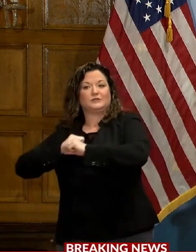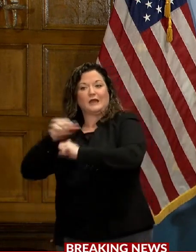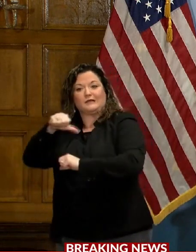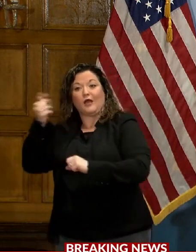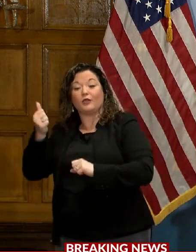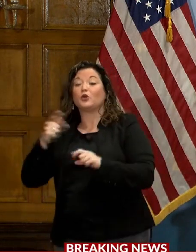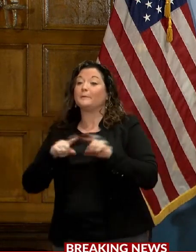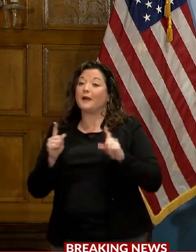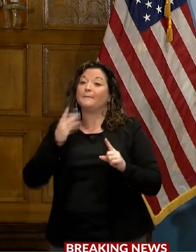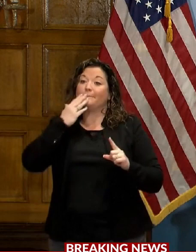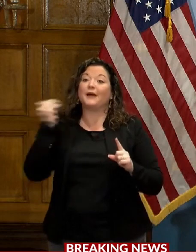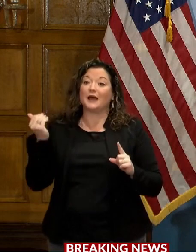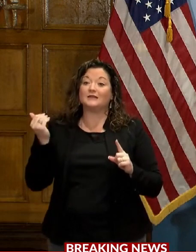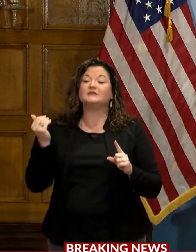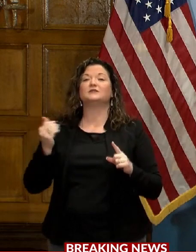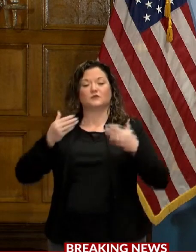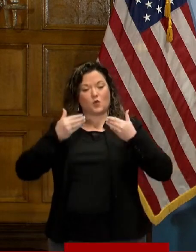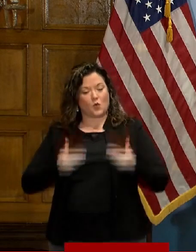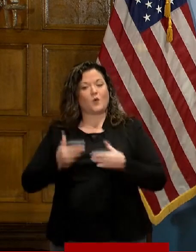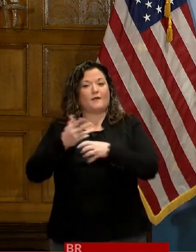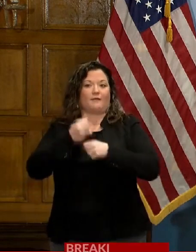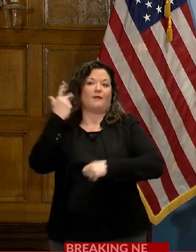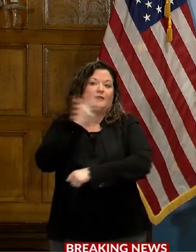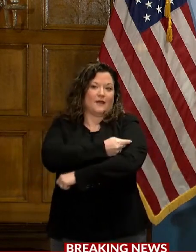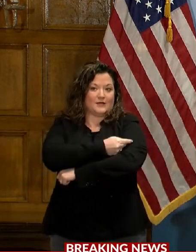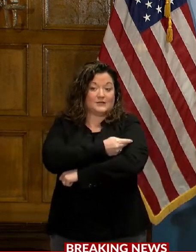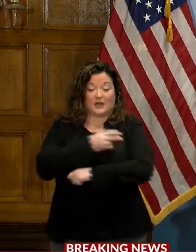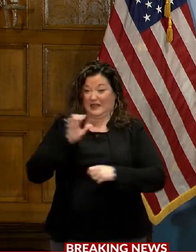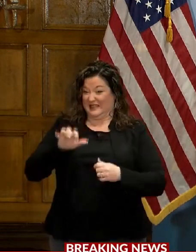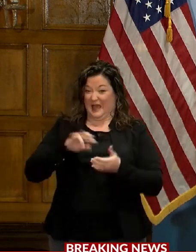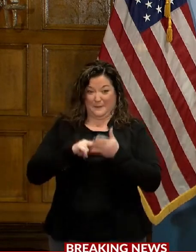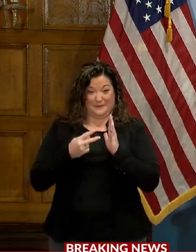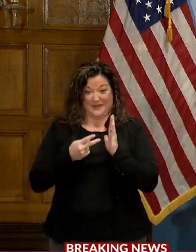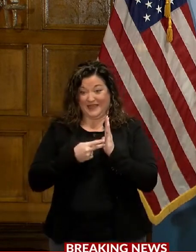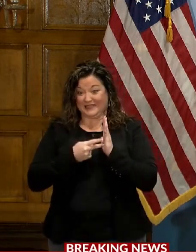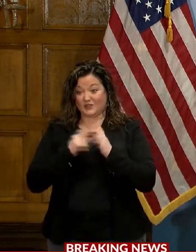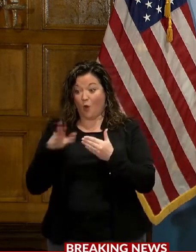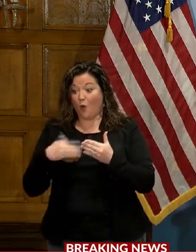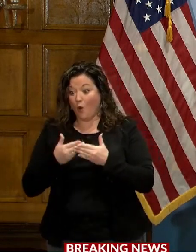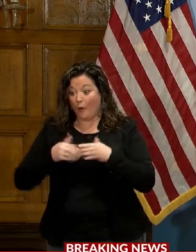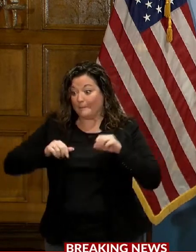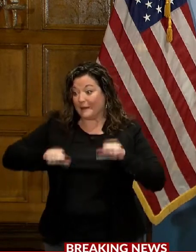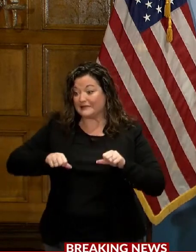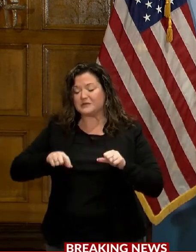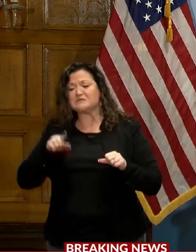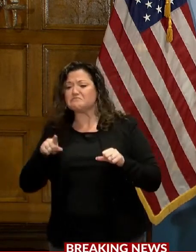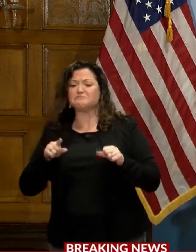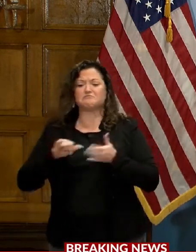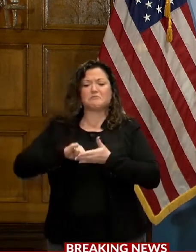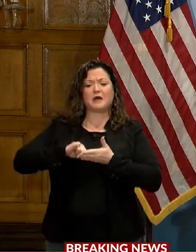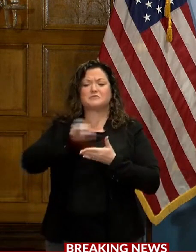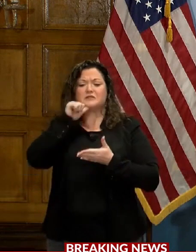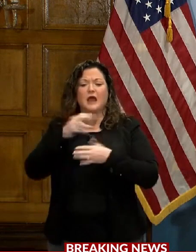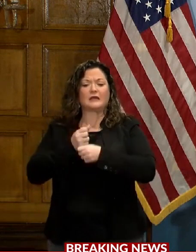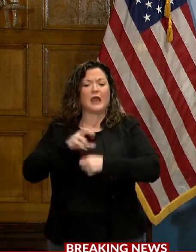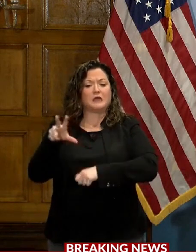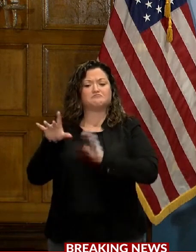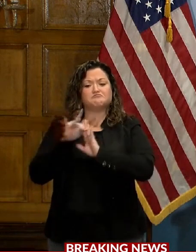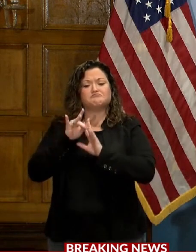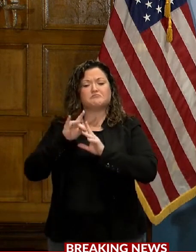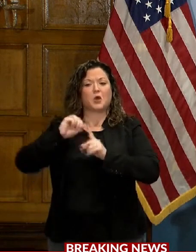is to get vaccinated. While that does not eliminate every possibility of you being infected, it